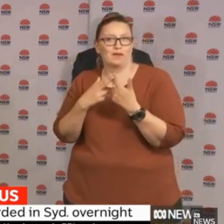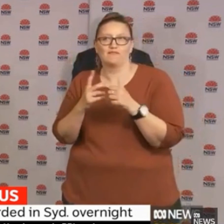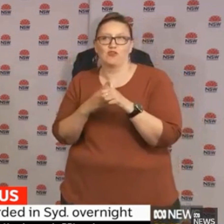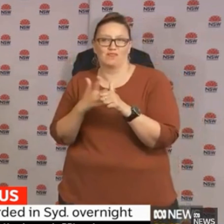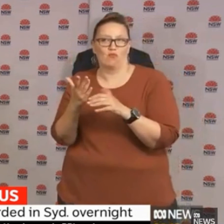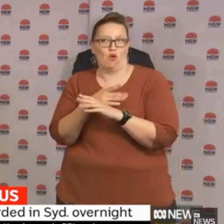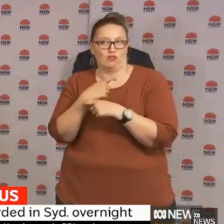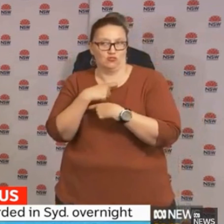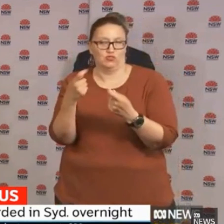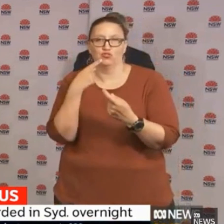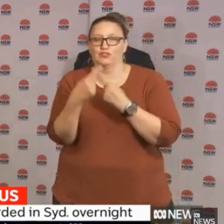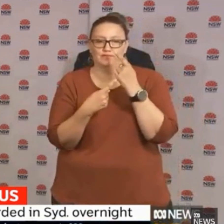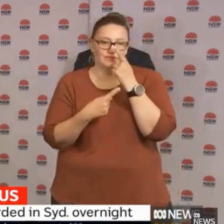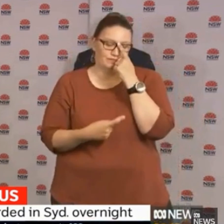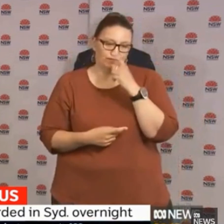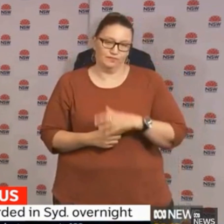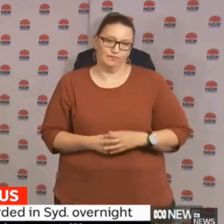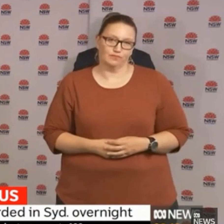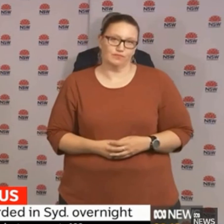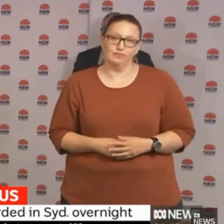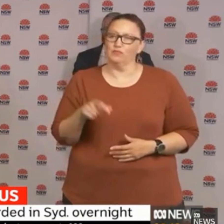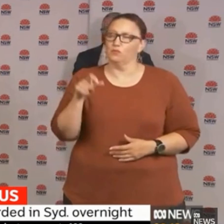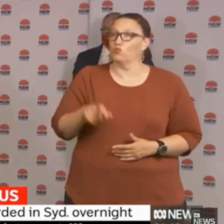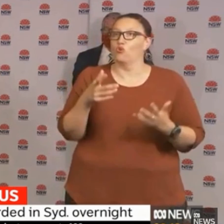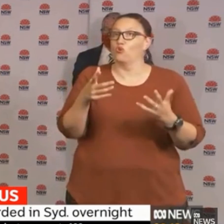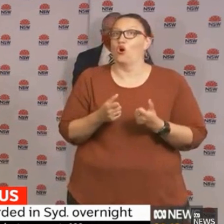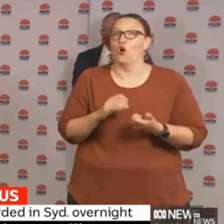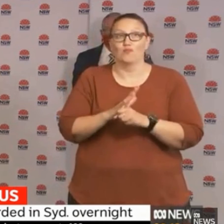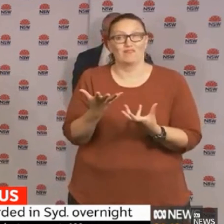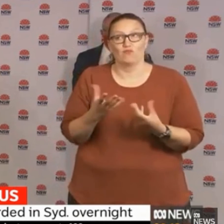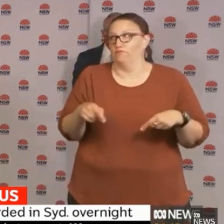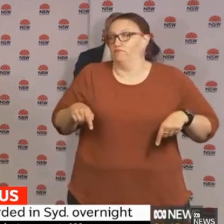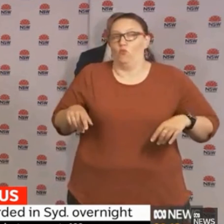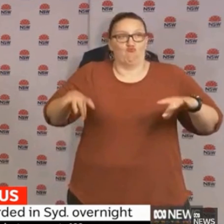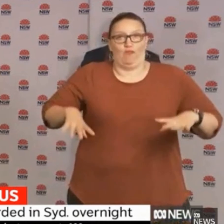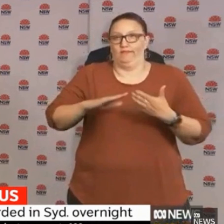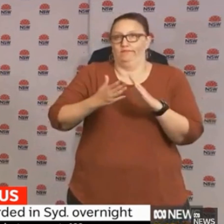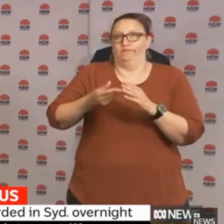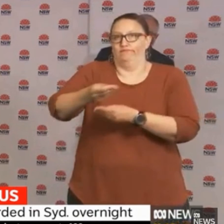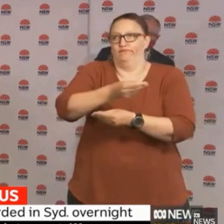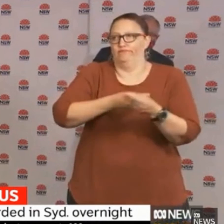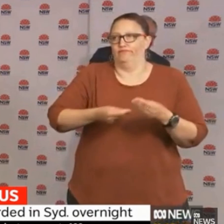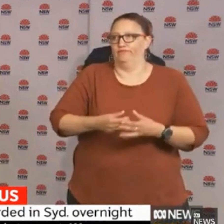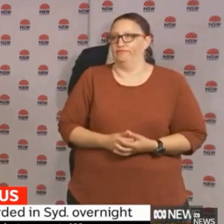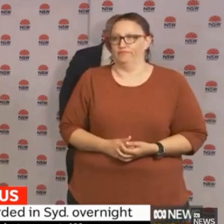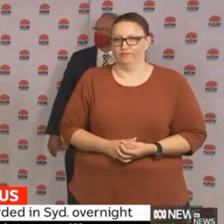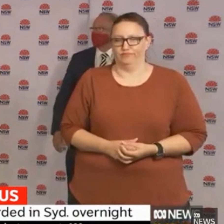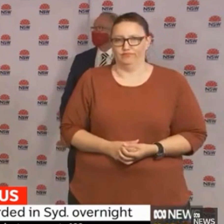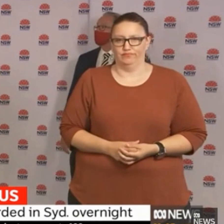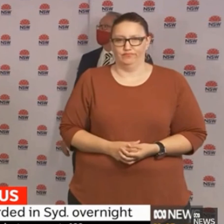acquired case. And but look, if we are able to give out any more information, we will do so.